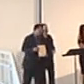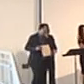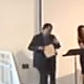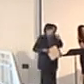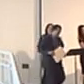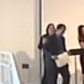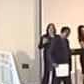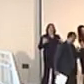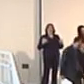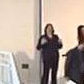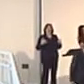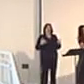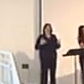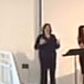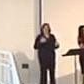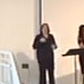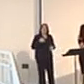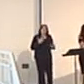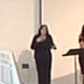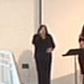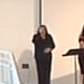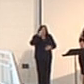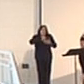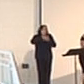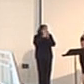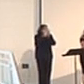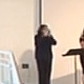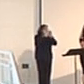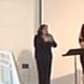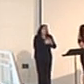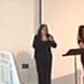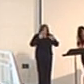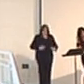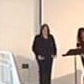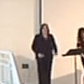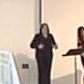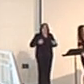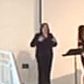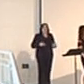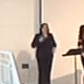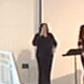today. I guess my dream is just to become a mom, and I'm a mom of four.